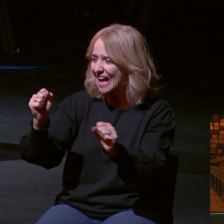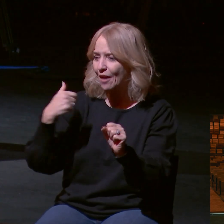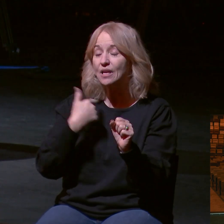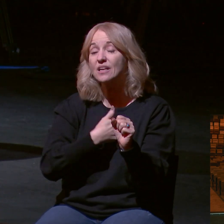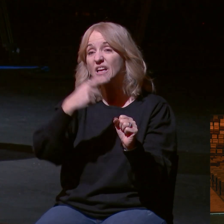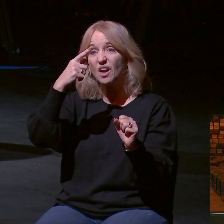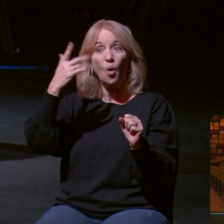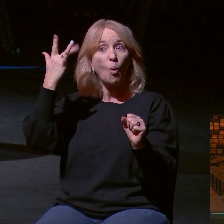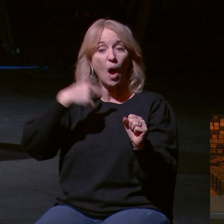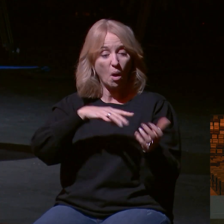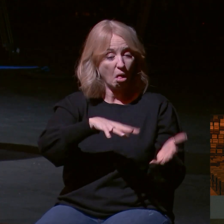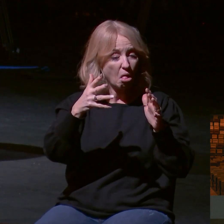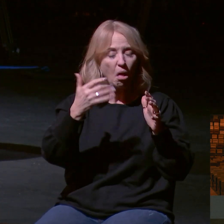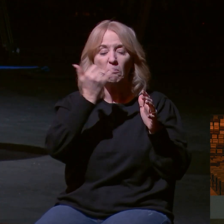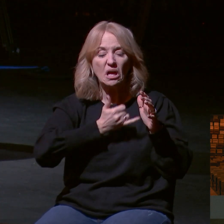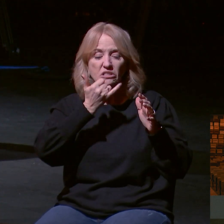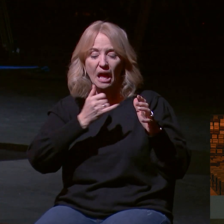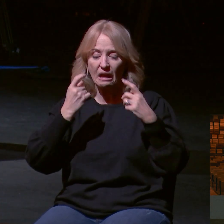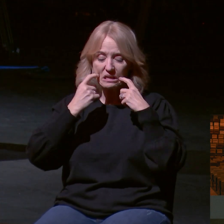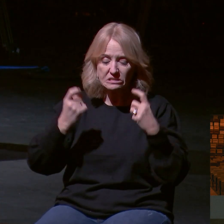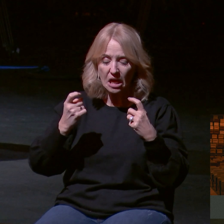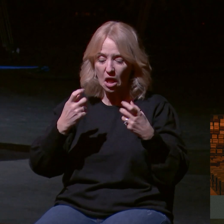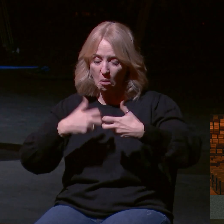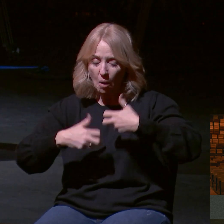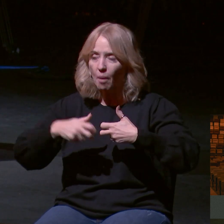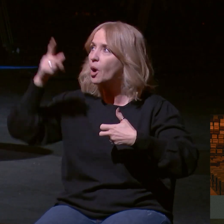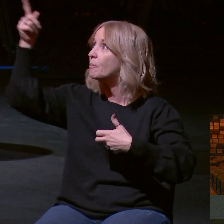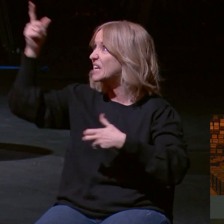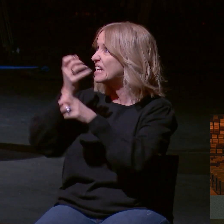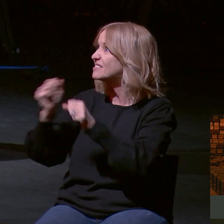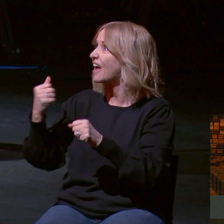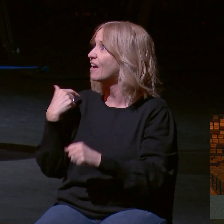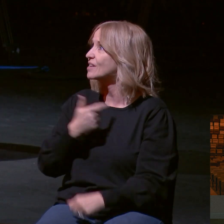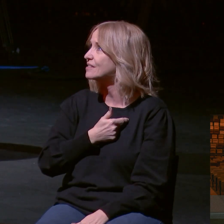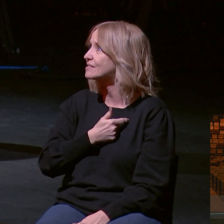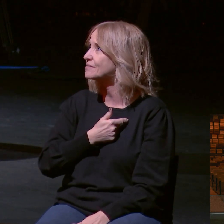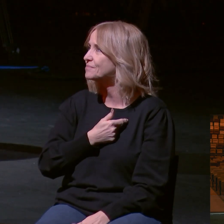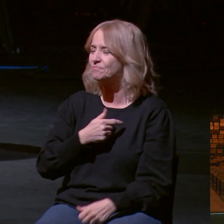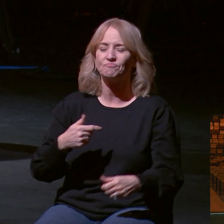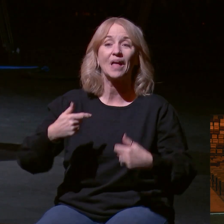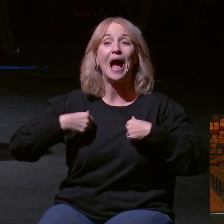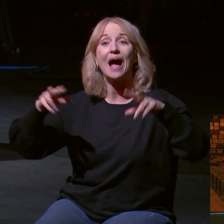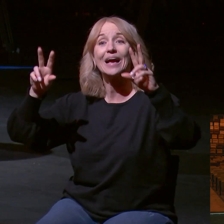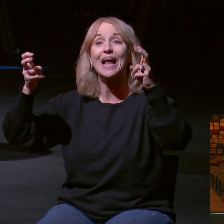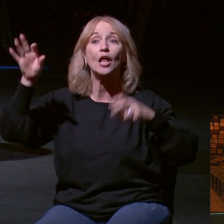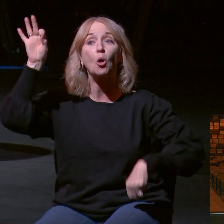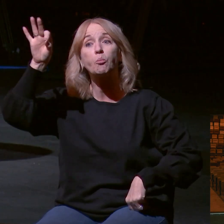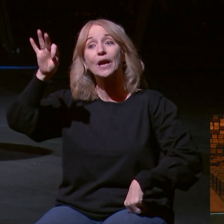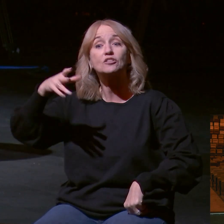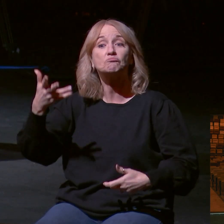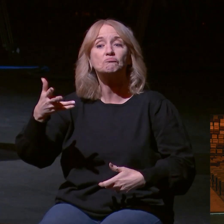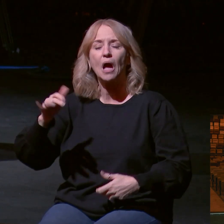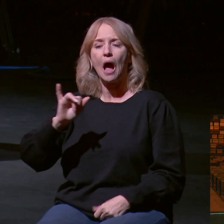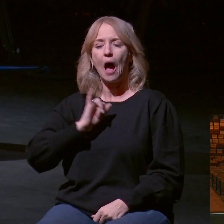of this message is, I Have Plans, because I do have plans. I have plans for the day, I have plans for the week,